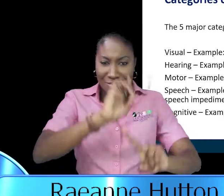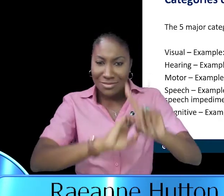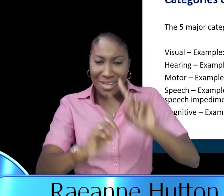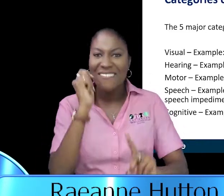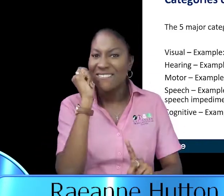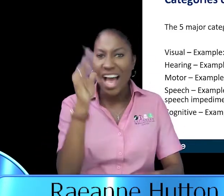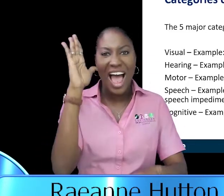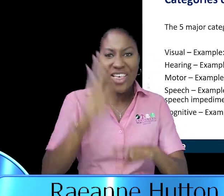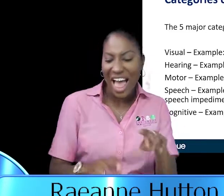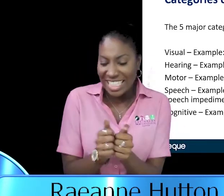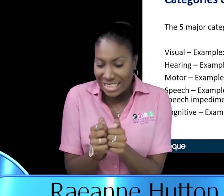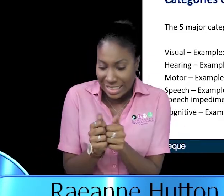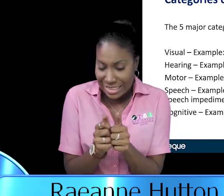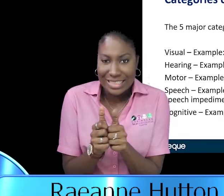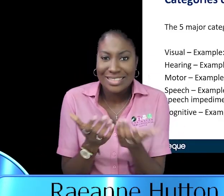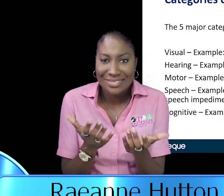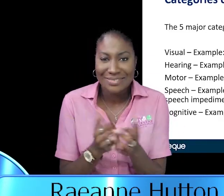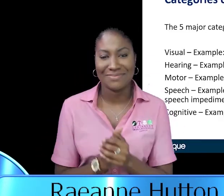texting.